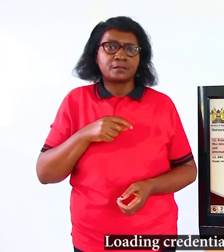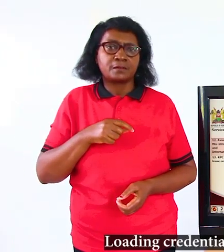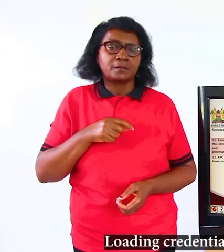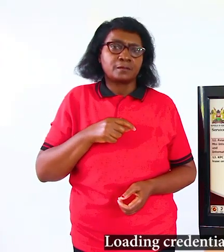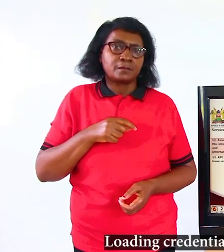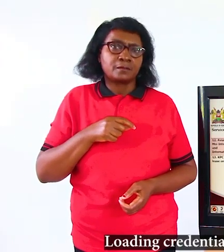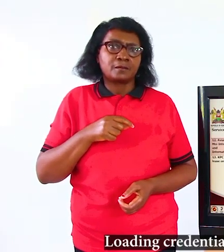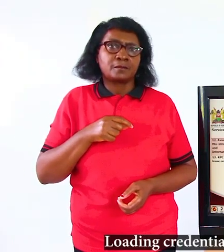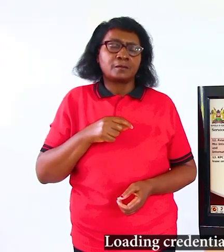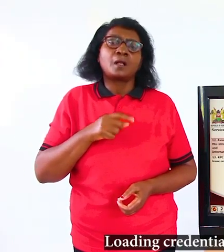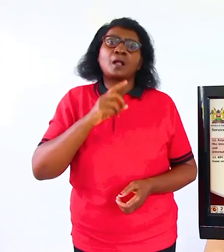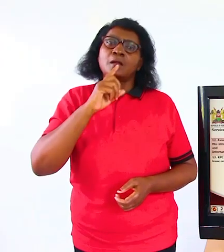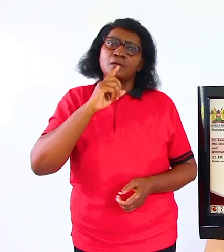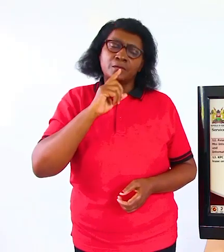for placing orders,